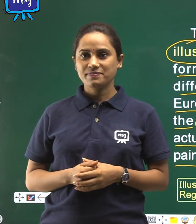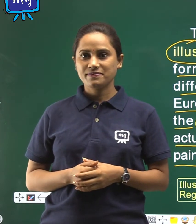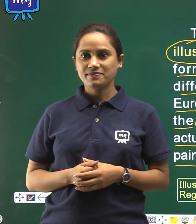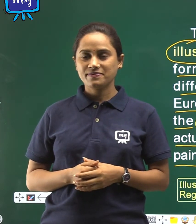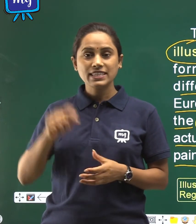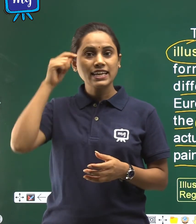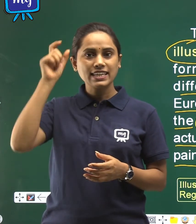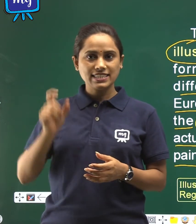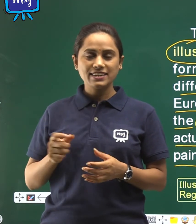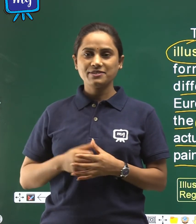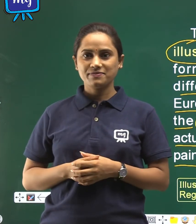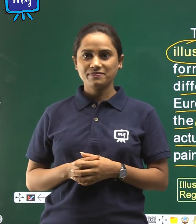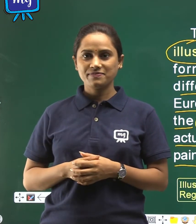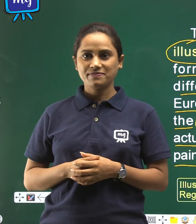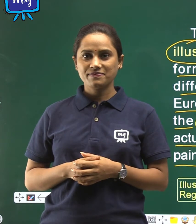Region,